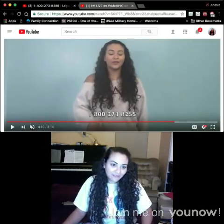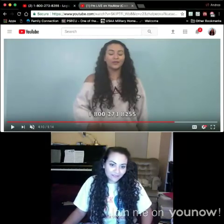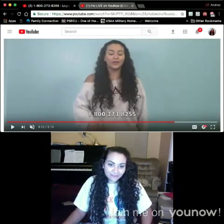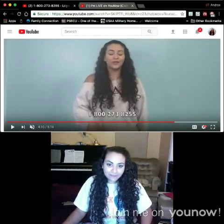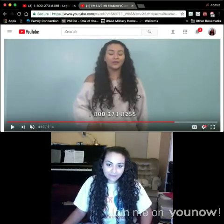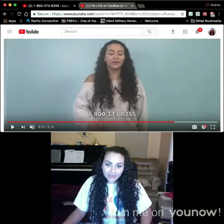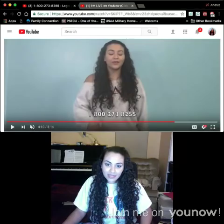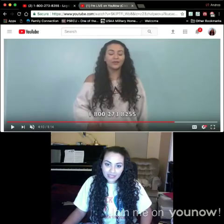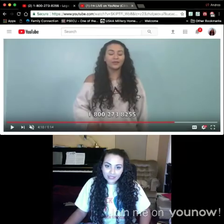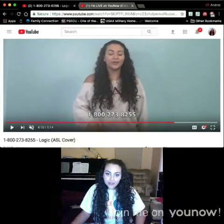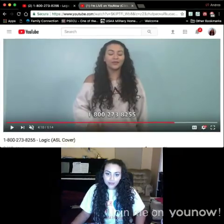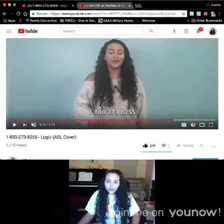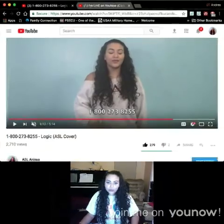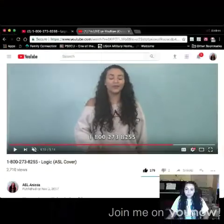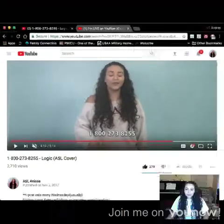that.